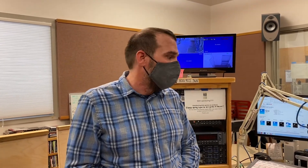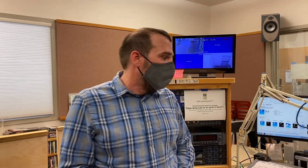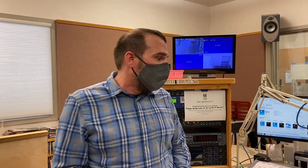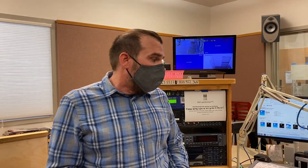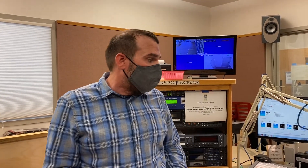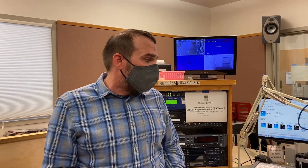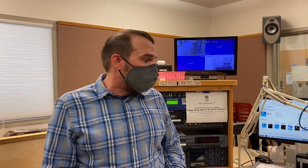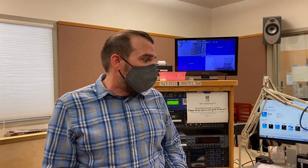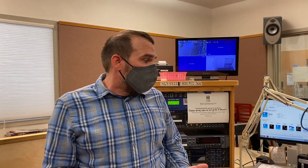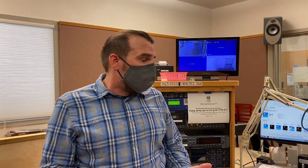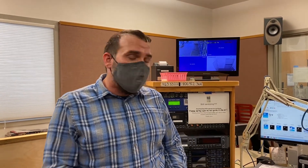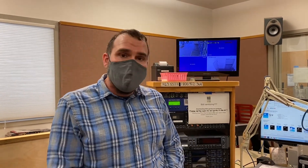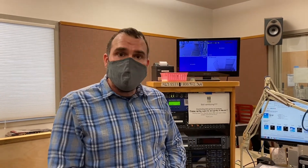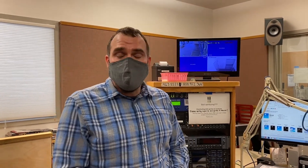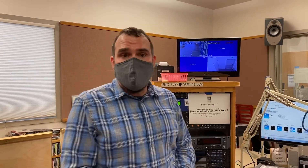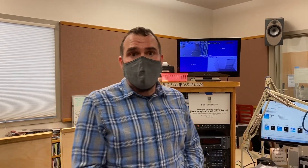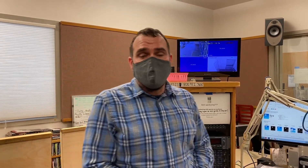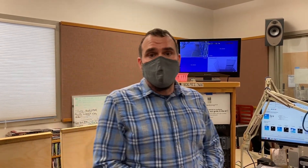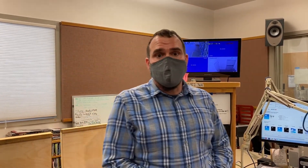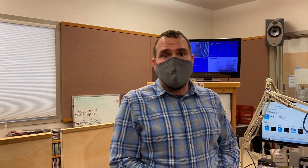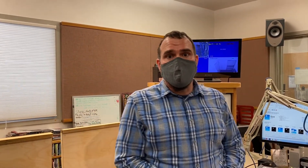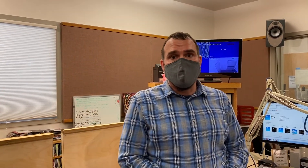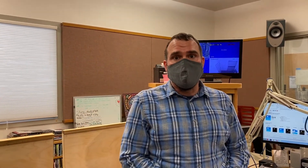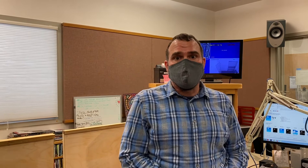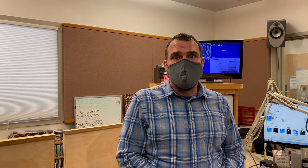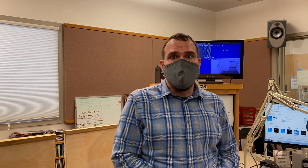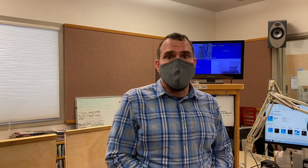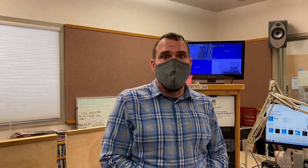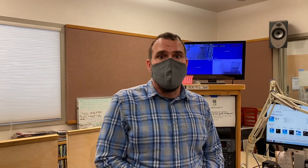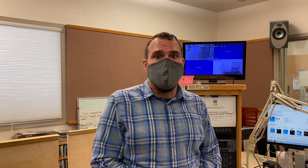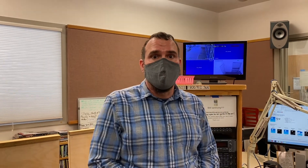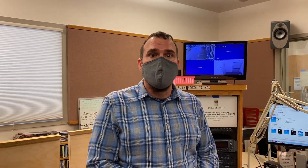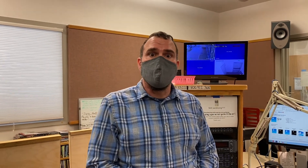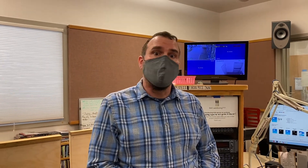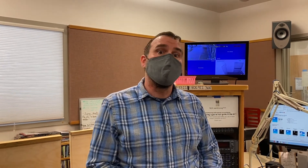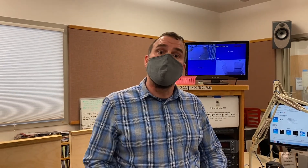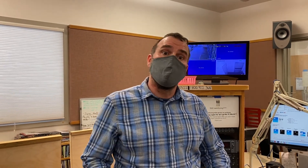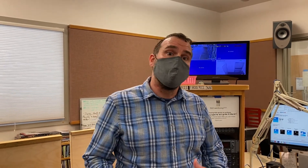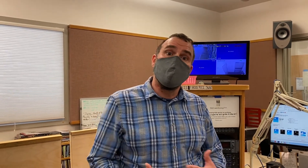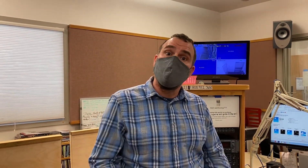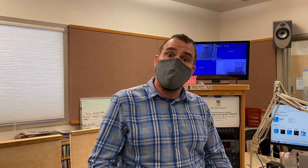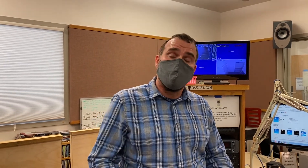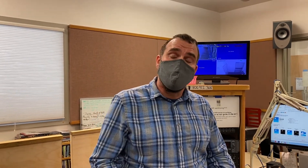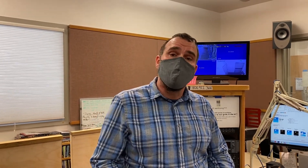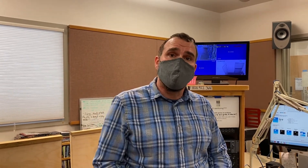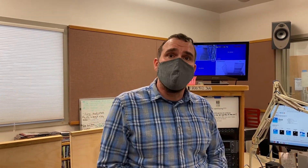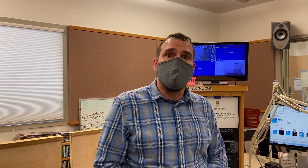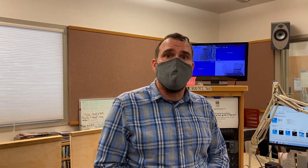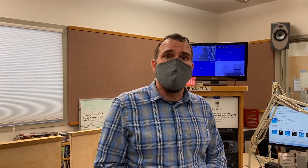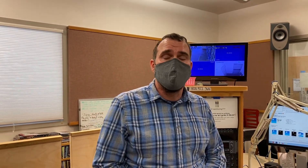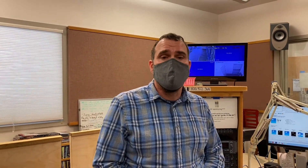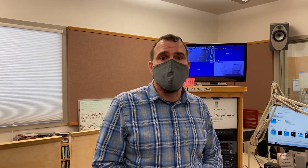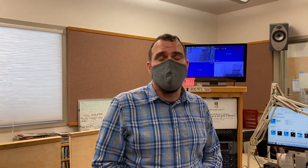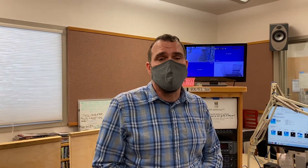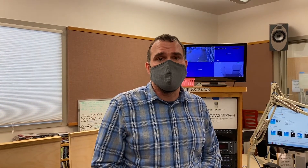license. But that then allows us to run longer form programs because we don't have to stop